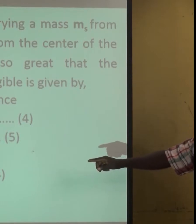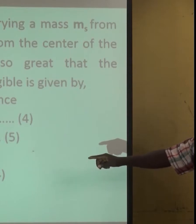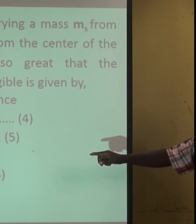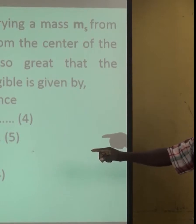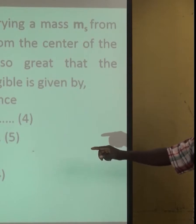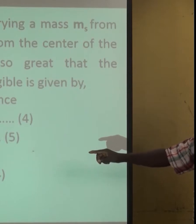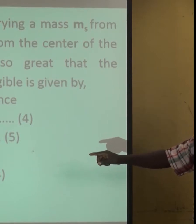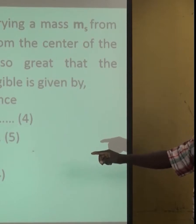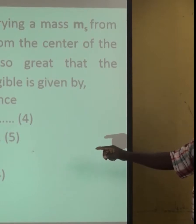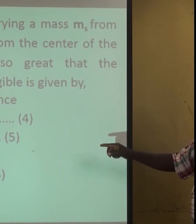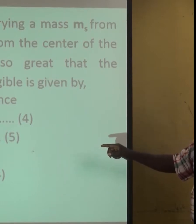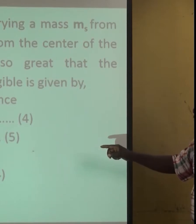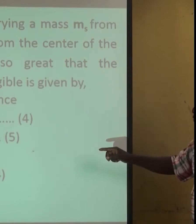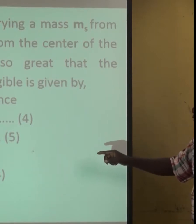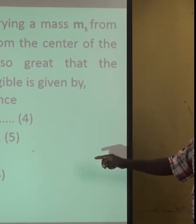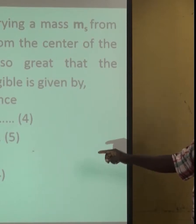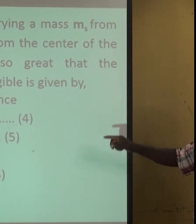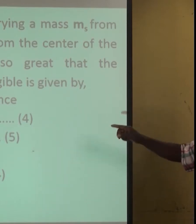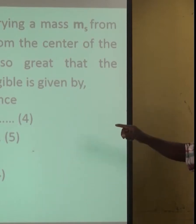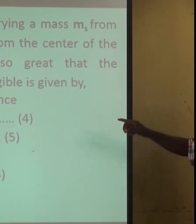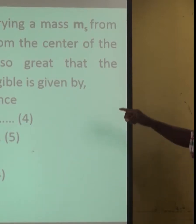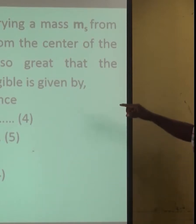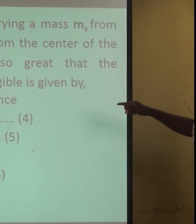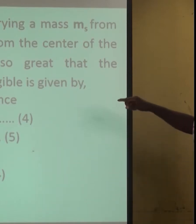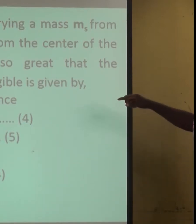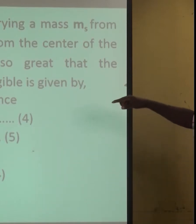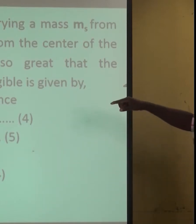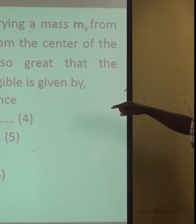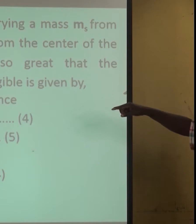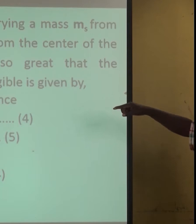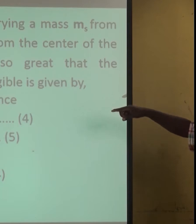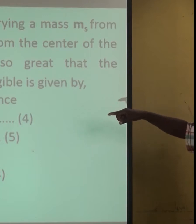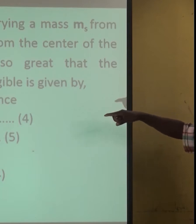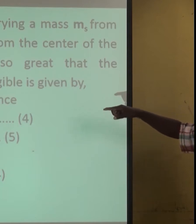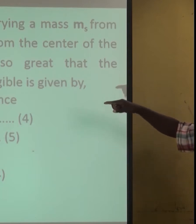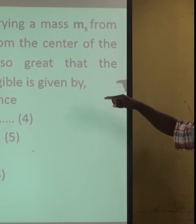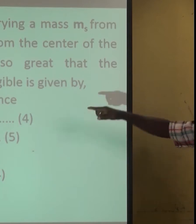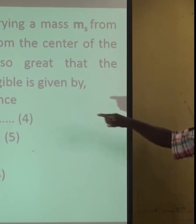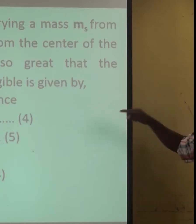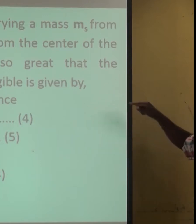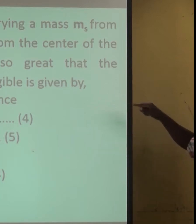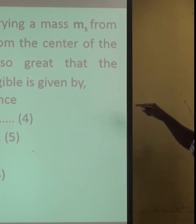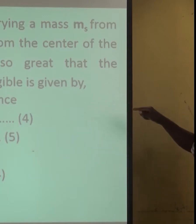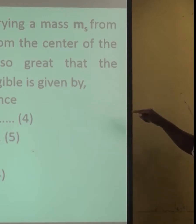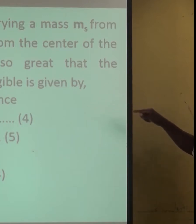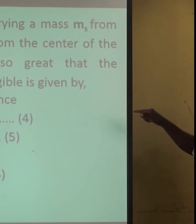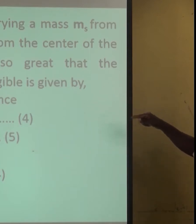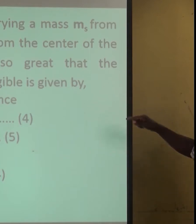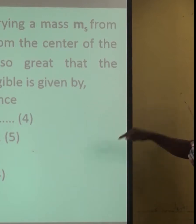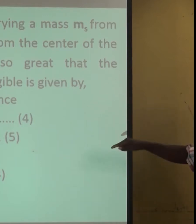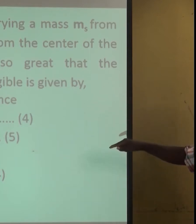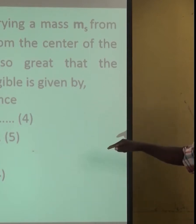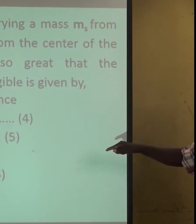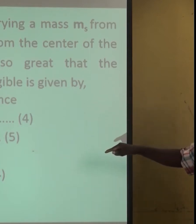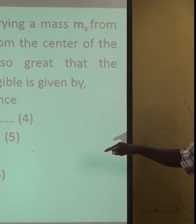substituting 5 into 4, that means wherever we see F in equation 4, we